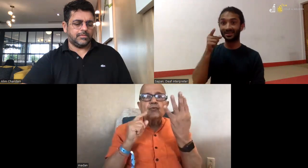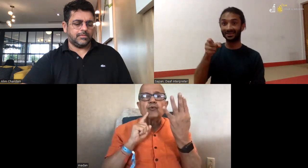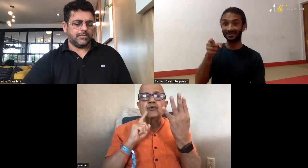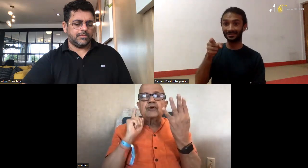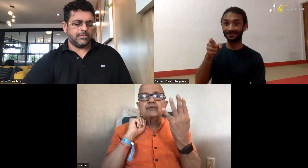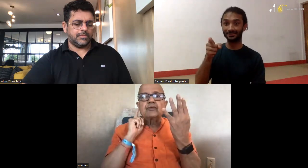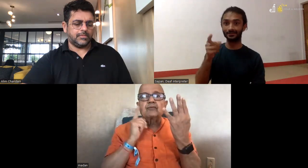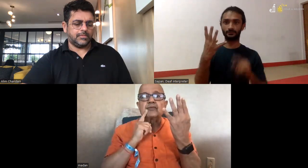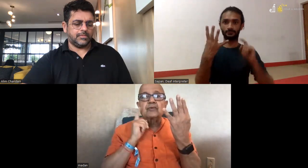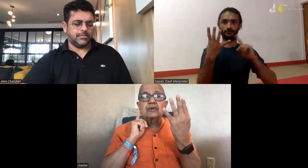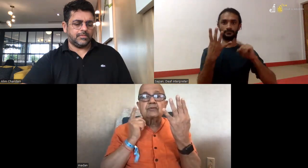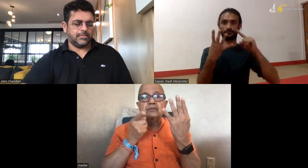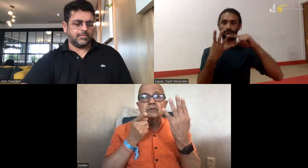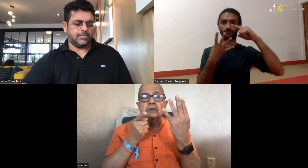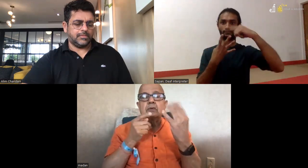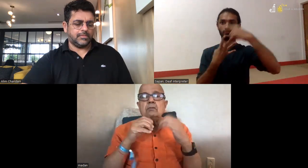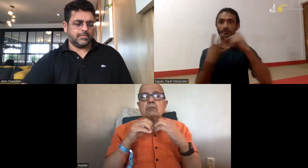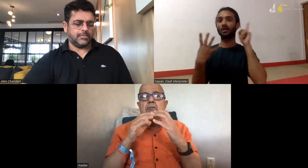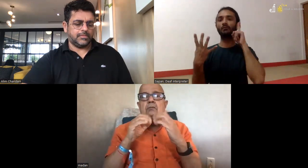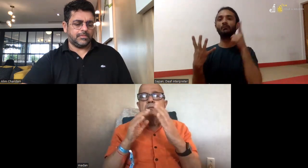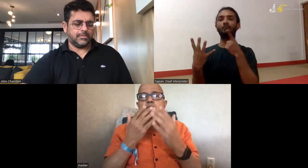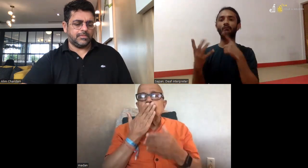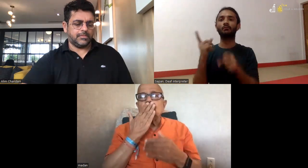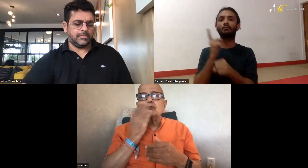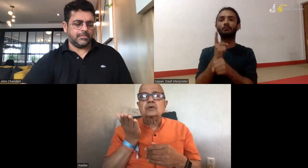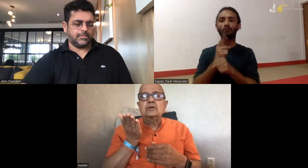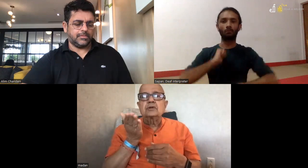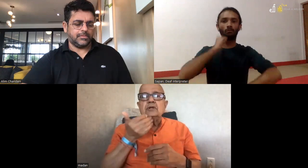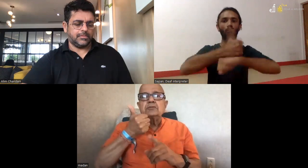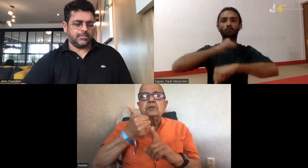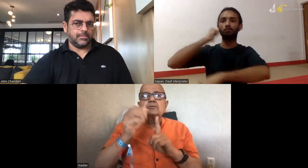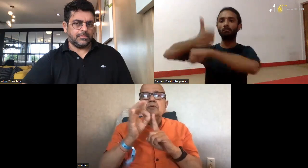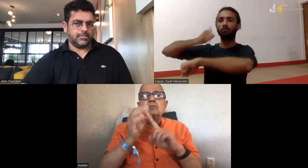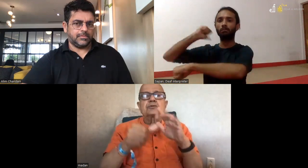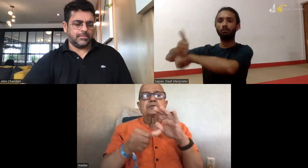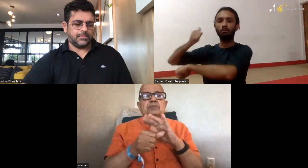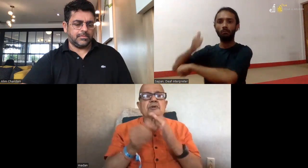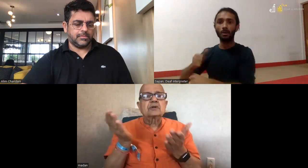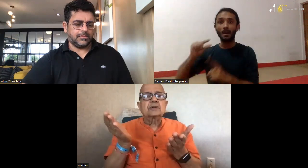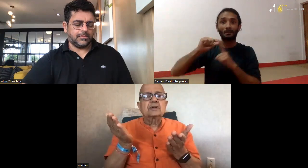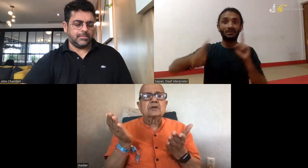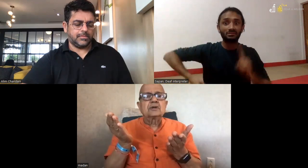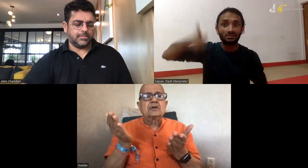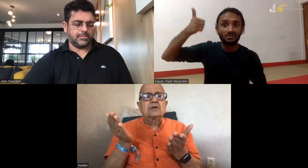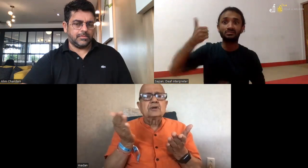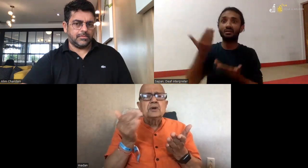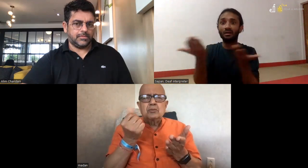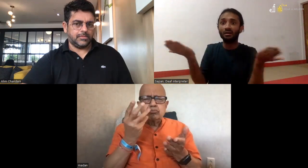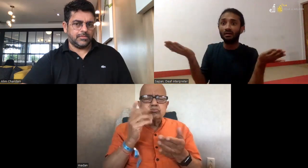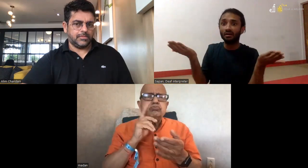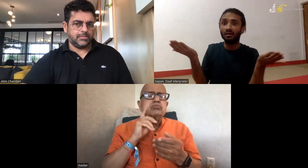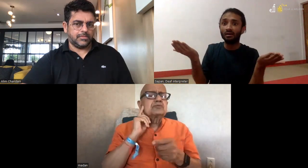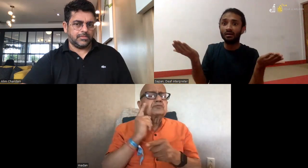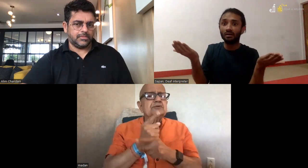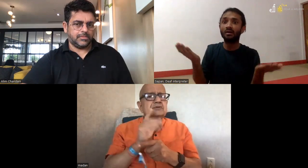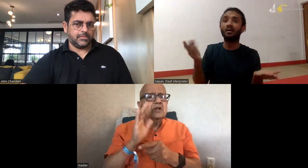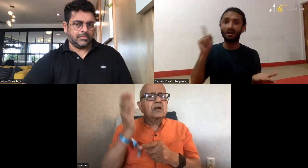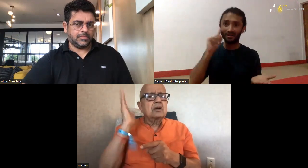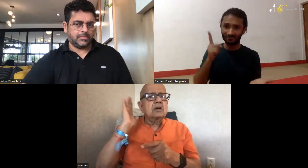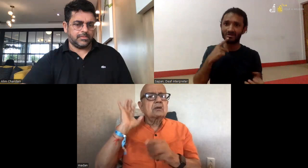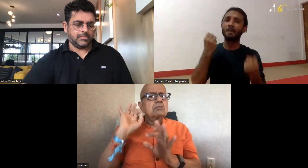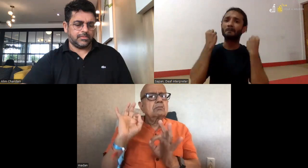so far, deaf teachers, of course, we don't know, there have not been no deaf teachers, and such